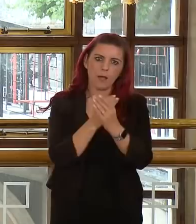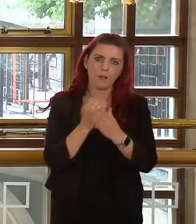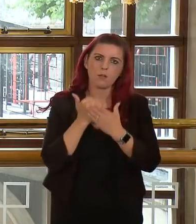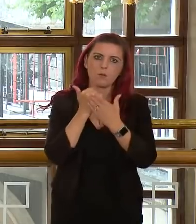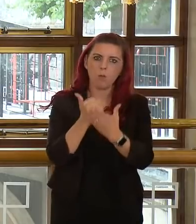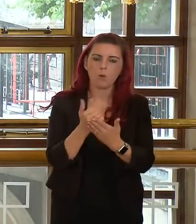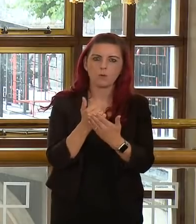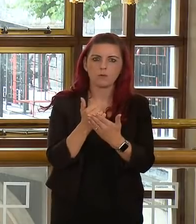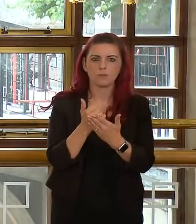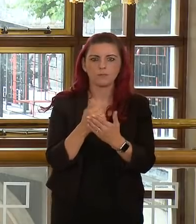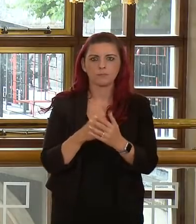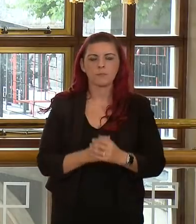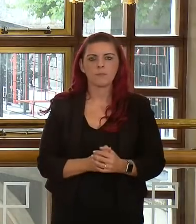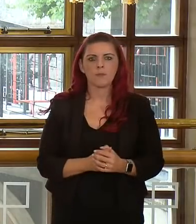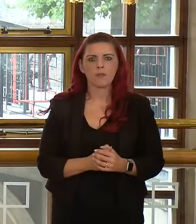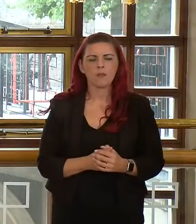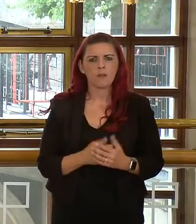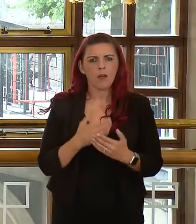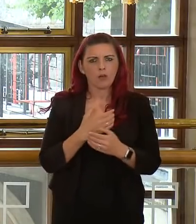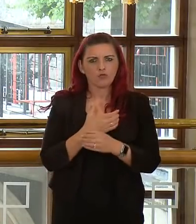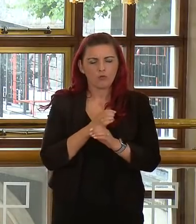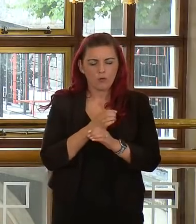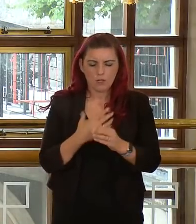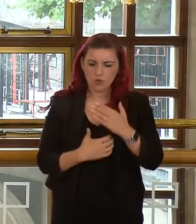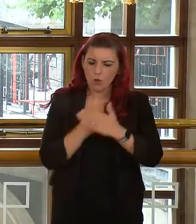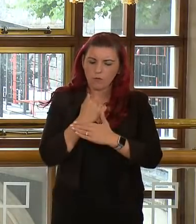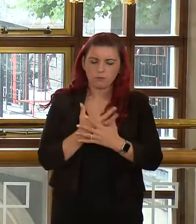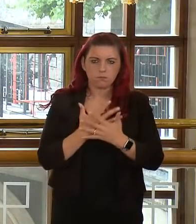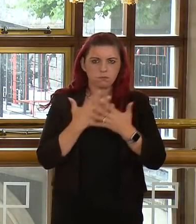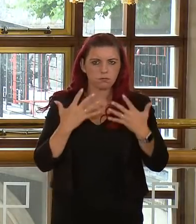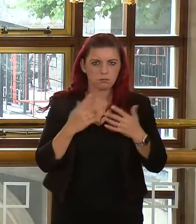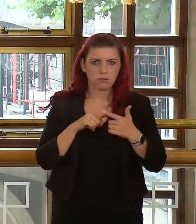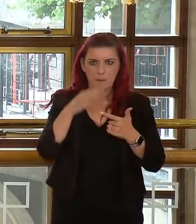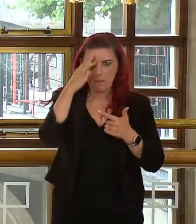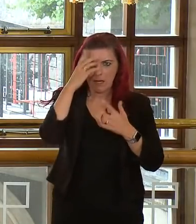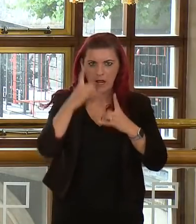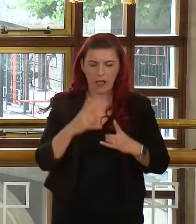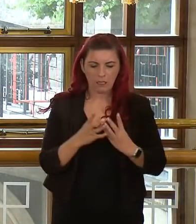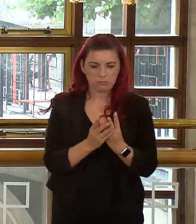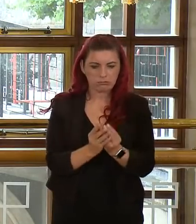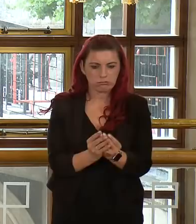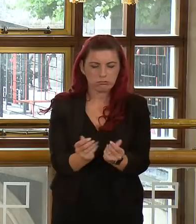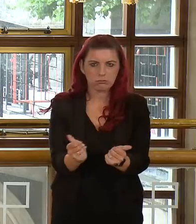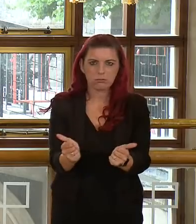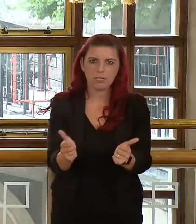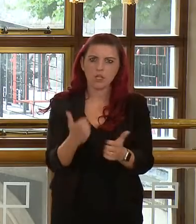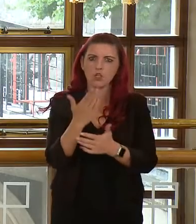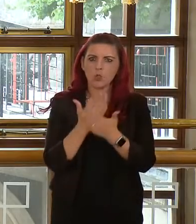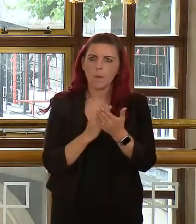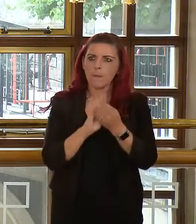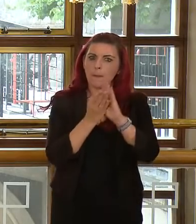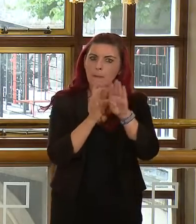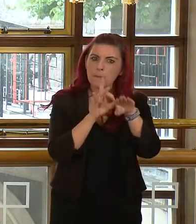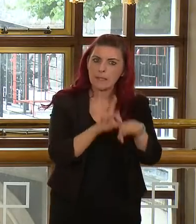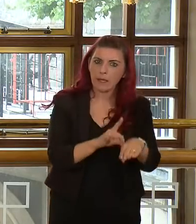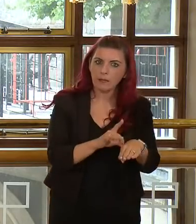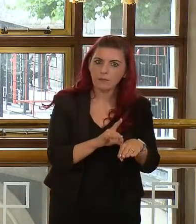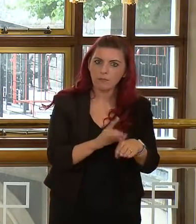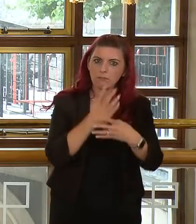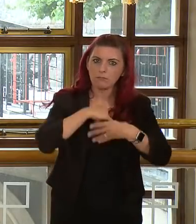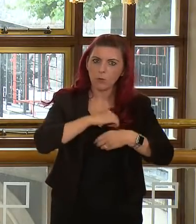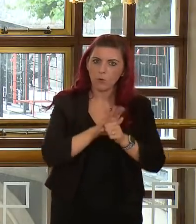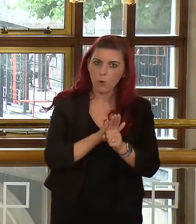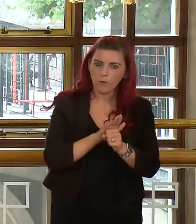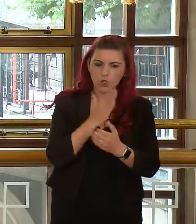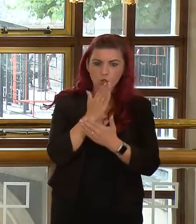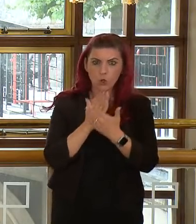Our country has suffered greatly. Our mental health has been eroded. Some people became sick. Many more were